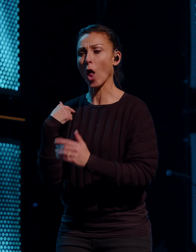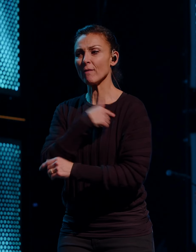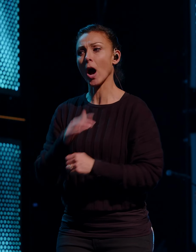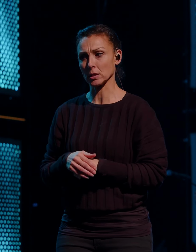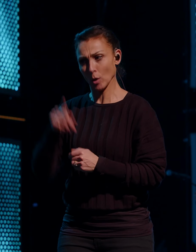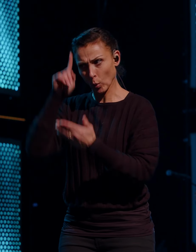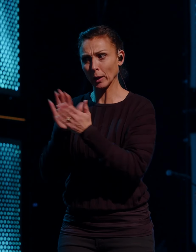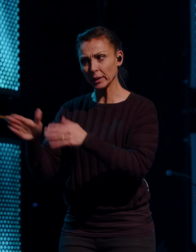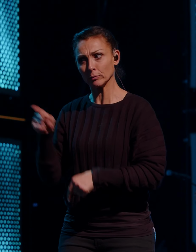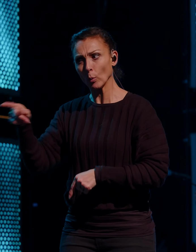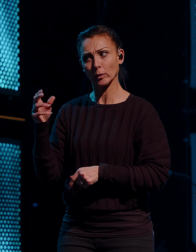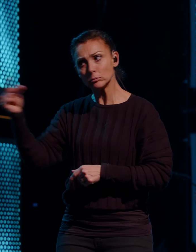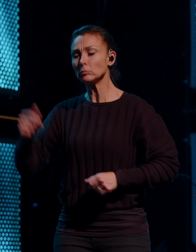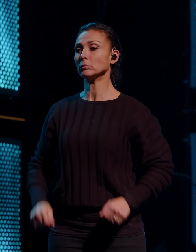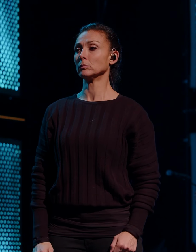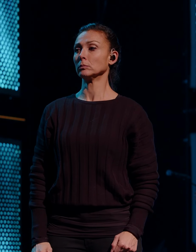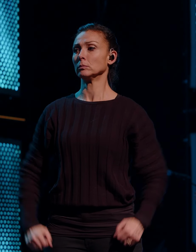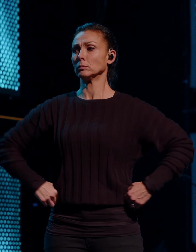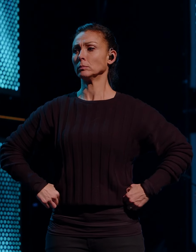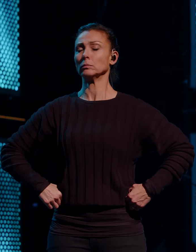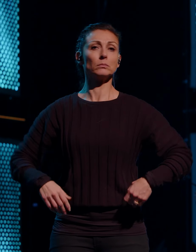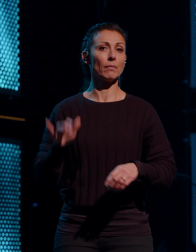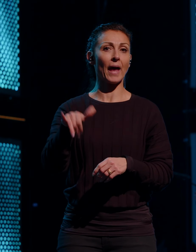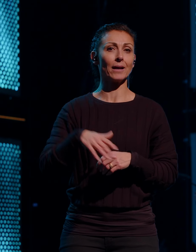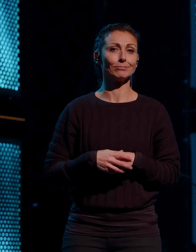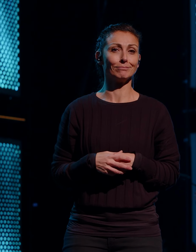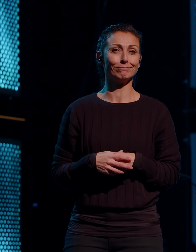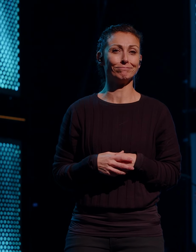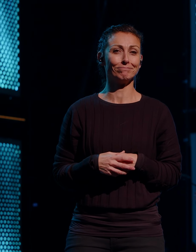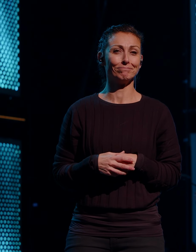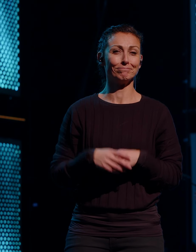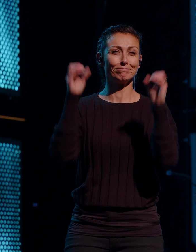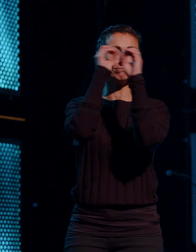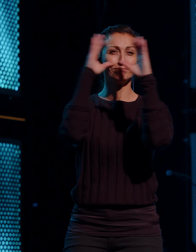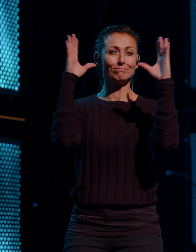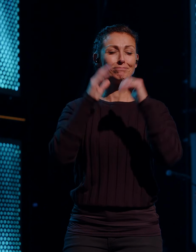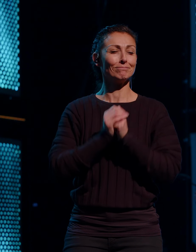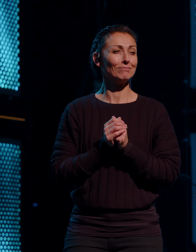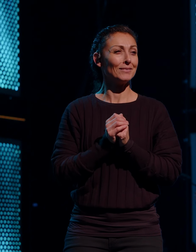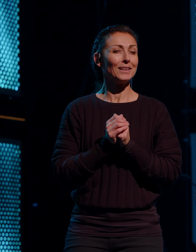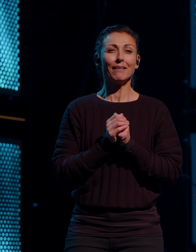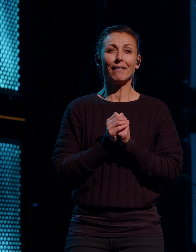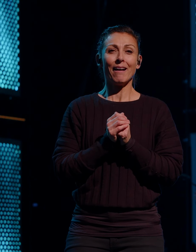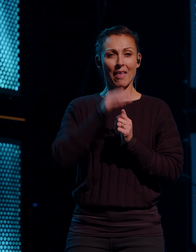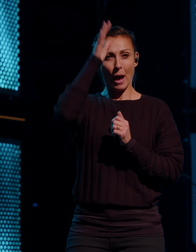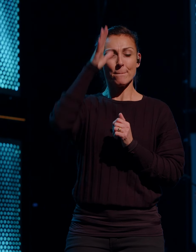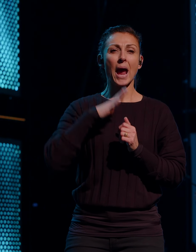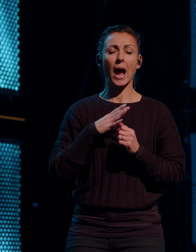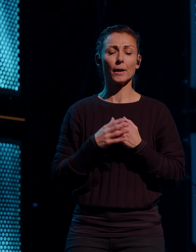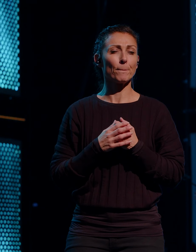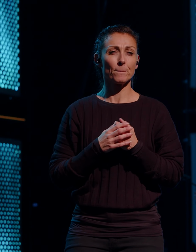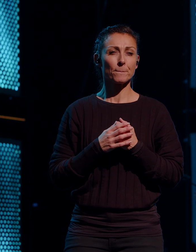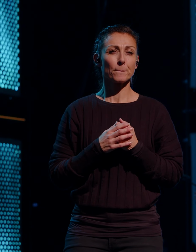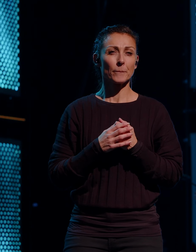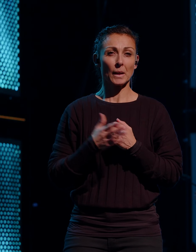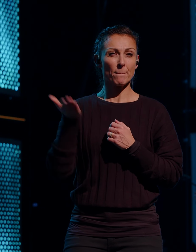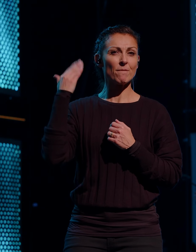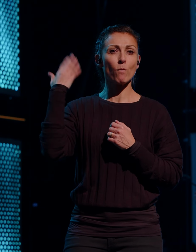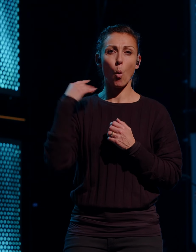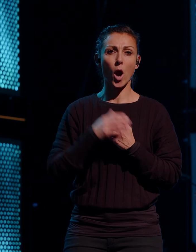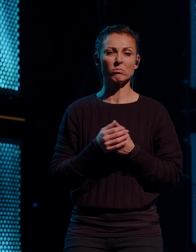get baptized right away. I just picture this tough, mean man who beat them with rods,